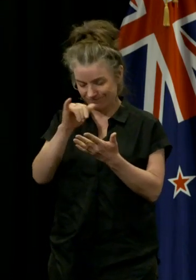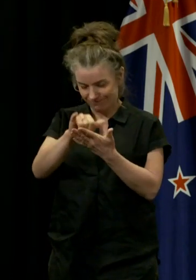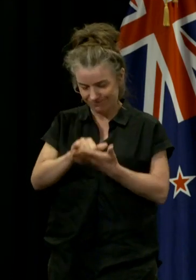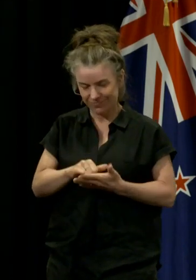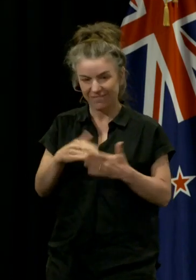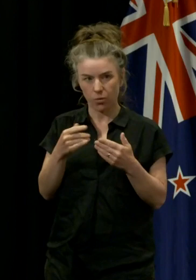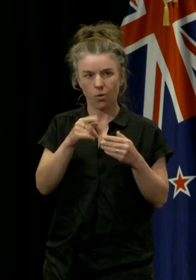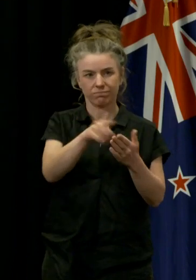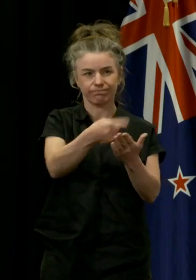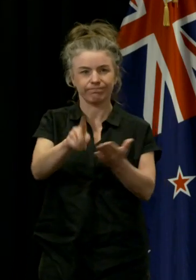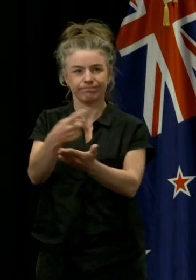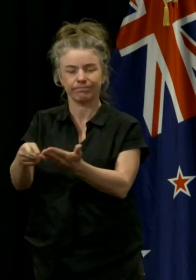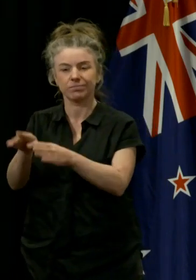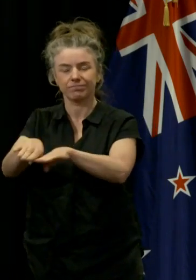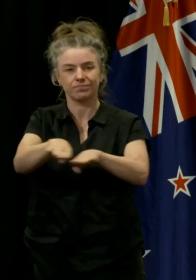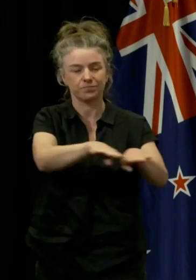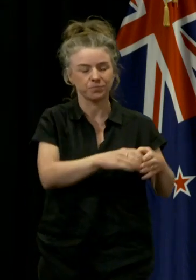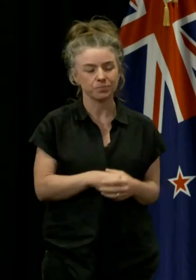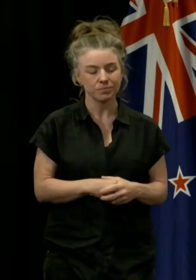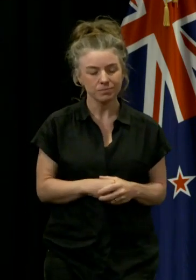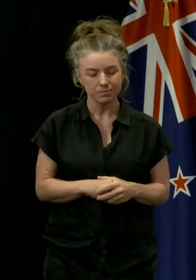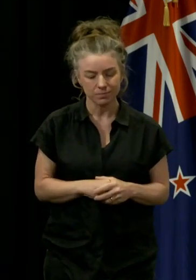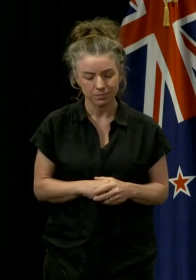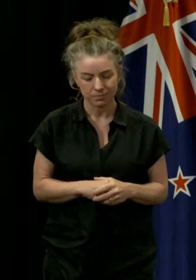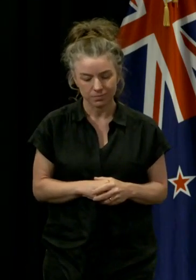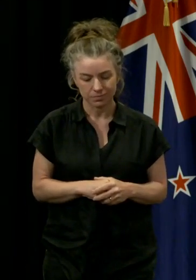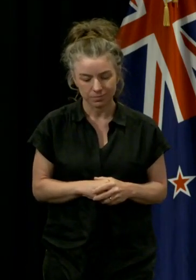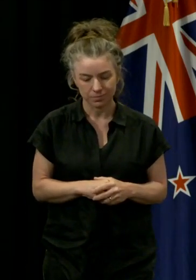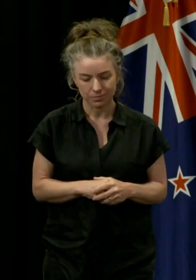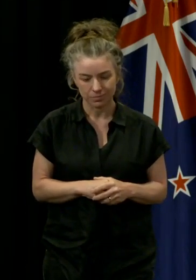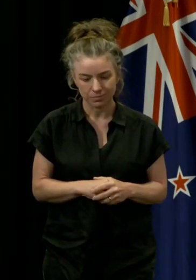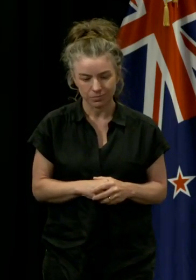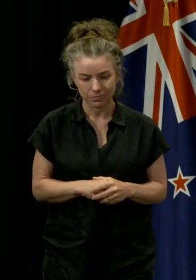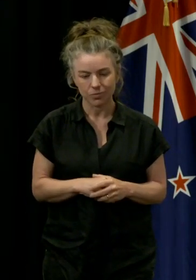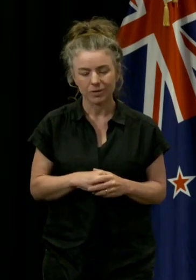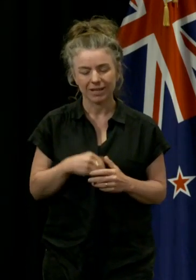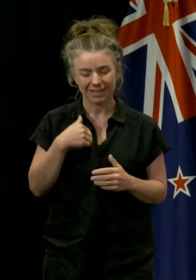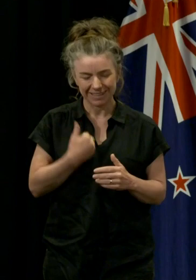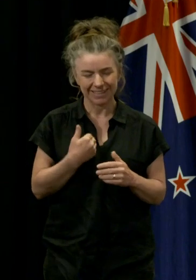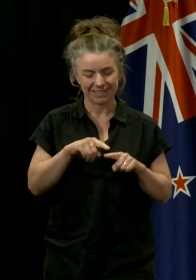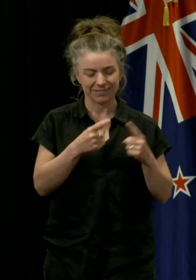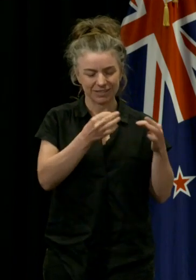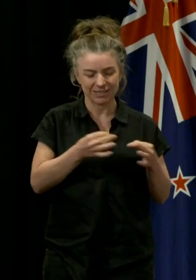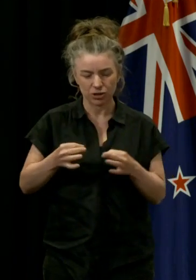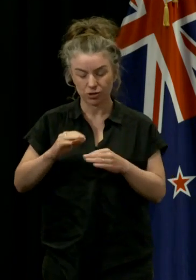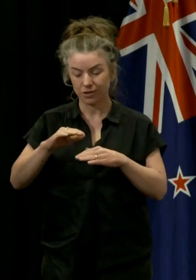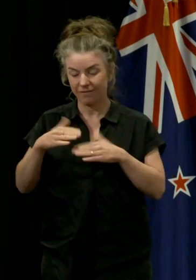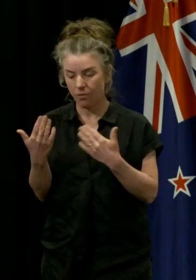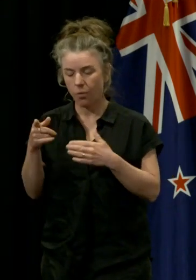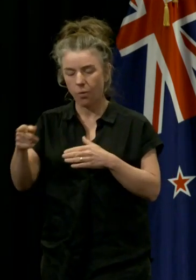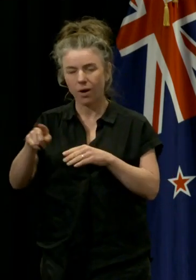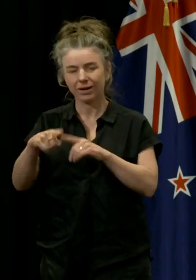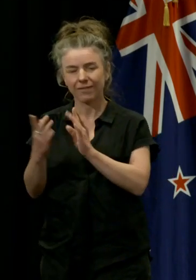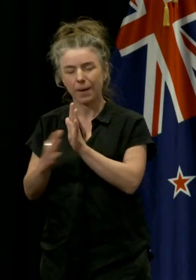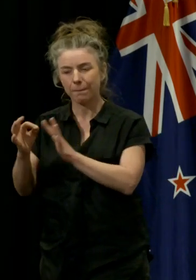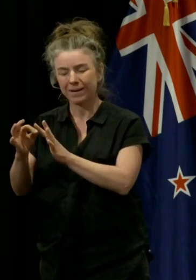established to allow the opposition and backbench MPs as necessary to continue to do their job of questioning the government, of holding the